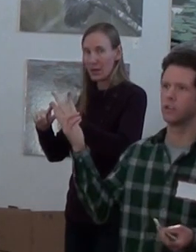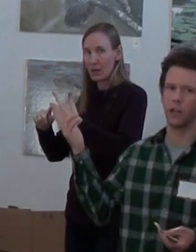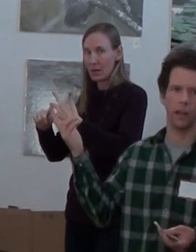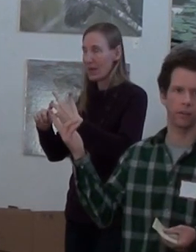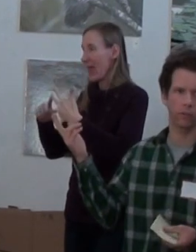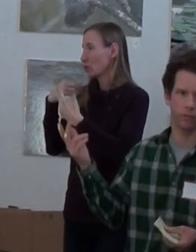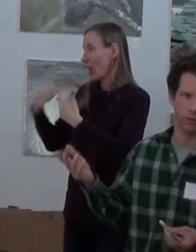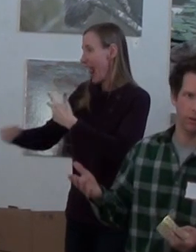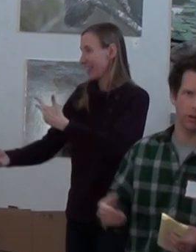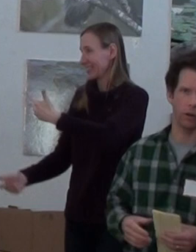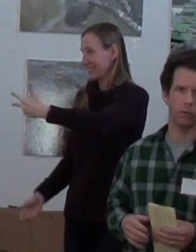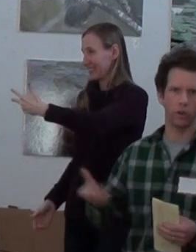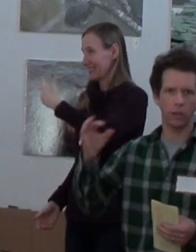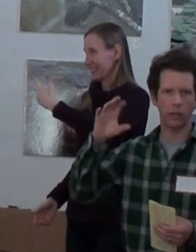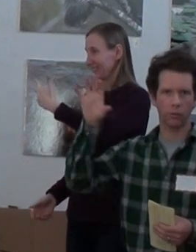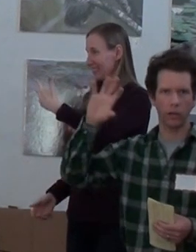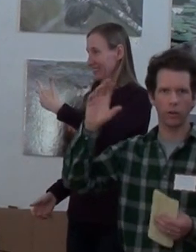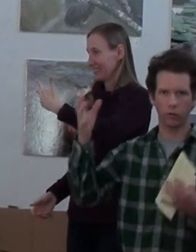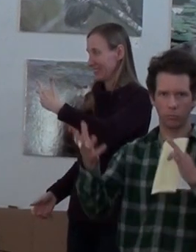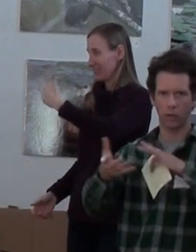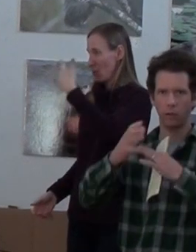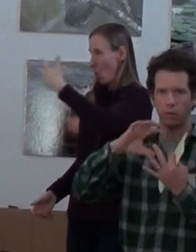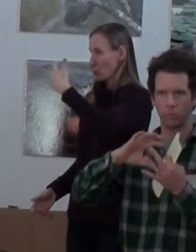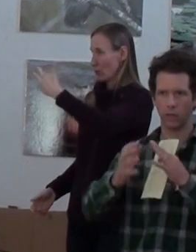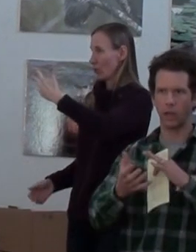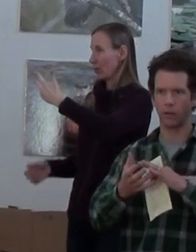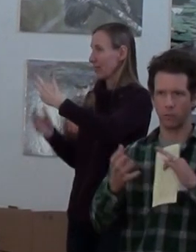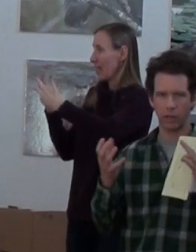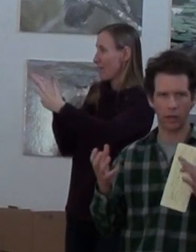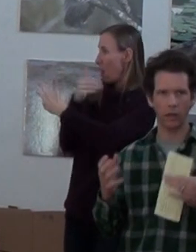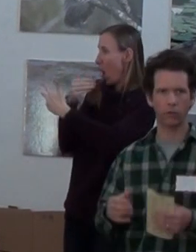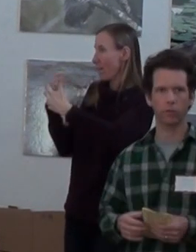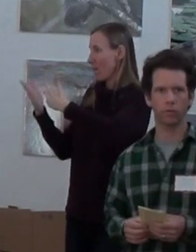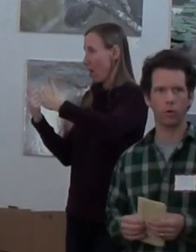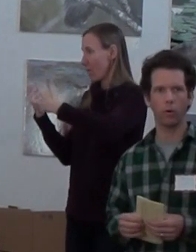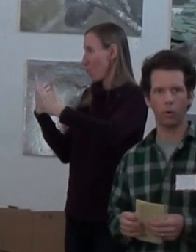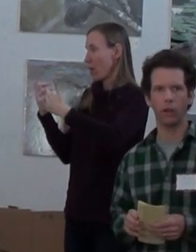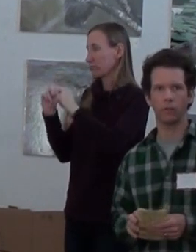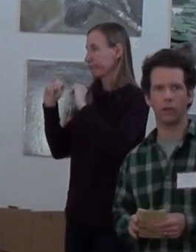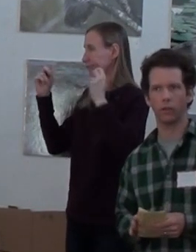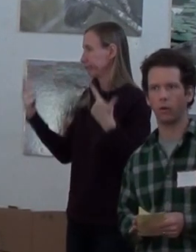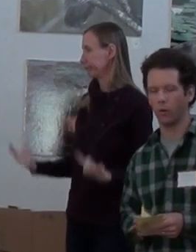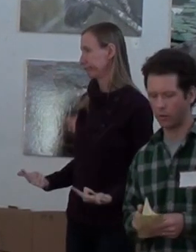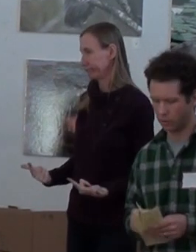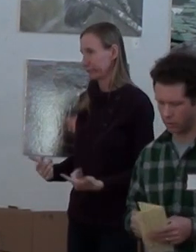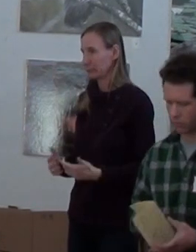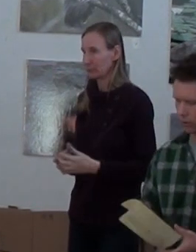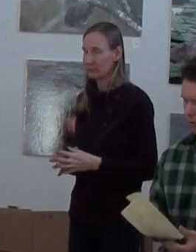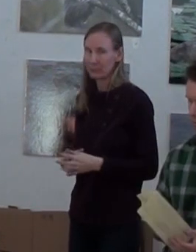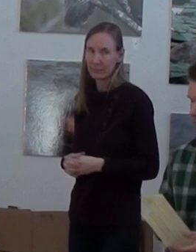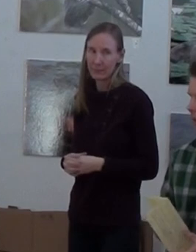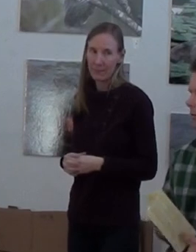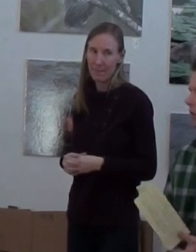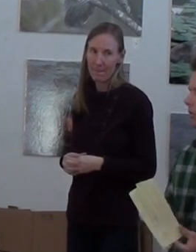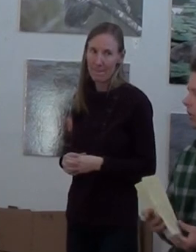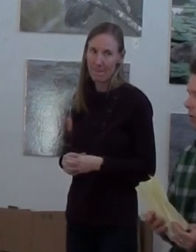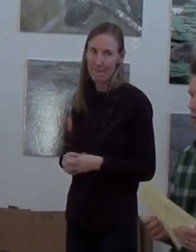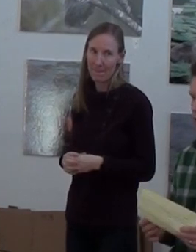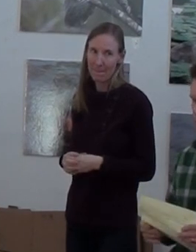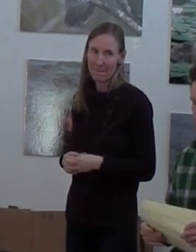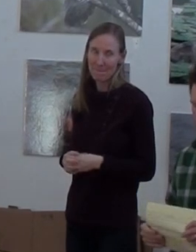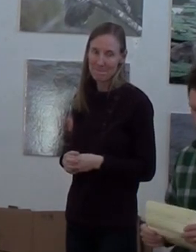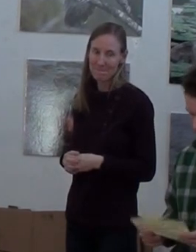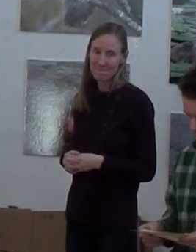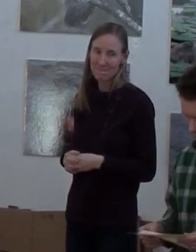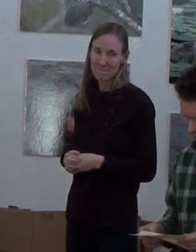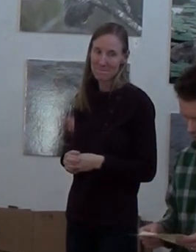it? Genetics. You know, if you can take three of those and play with them together, they make a nice whole as a whole. So, anyways, the whole